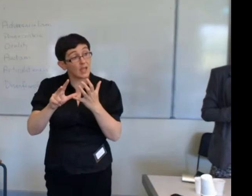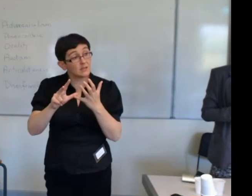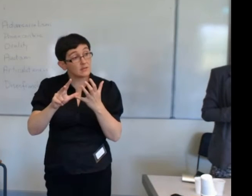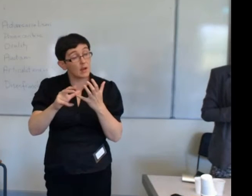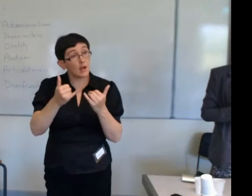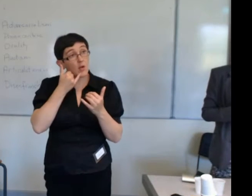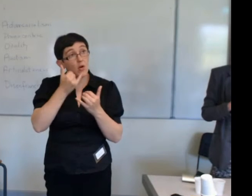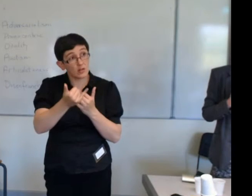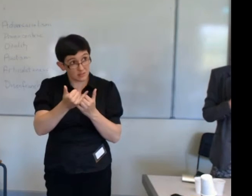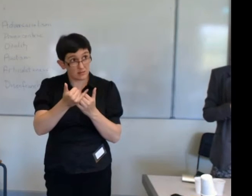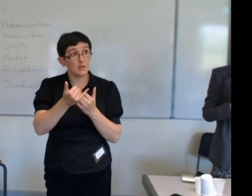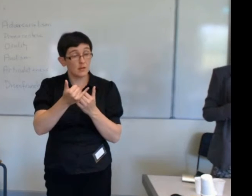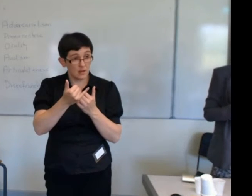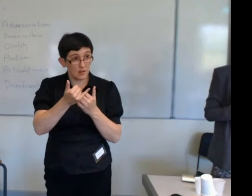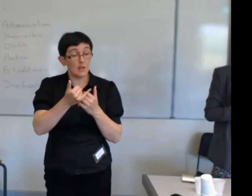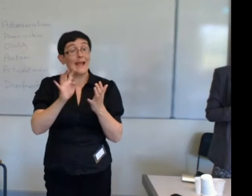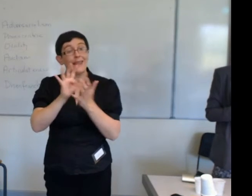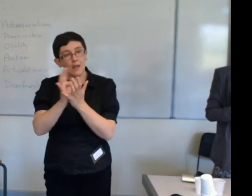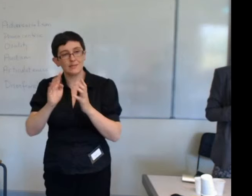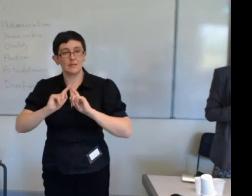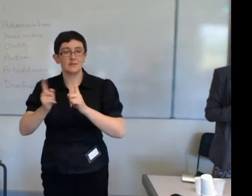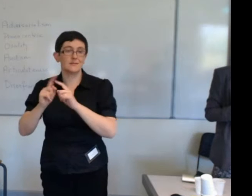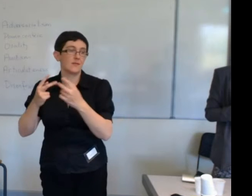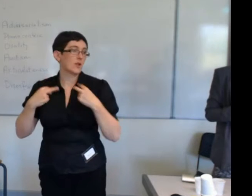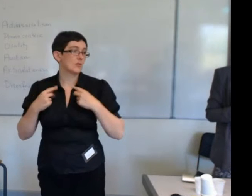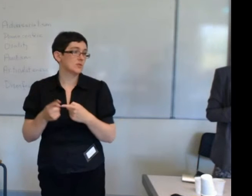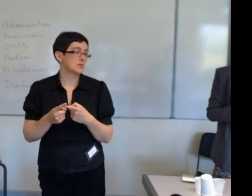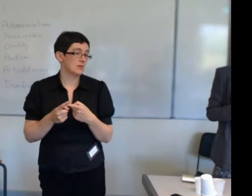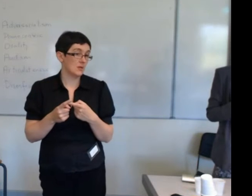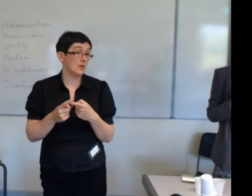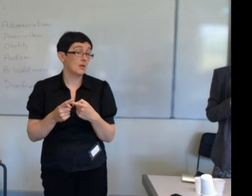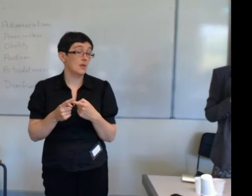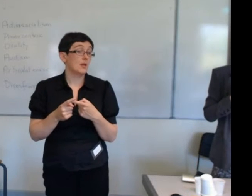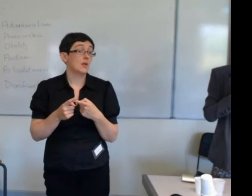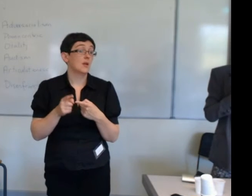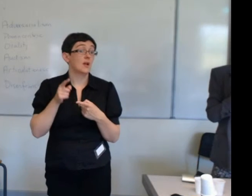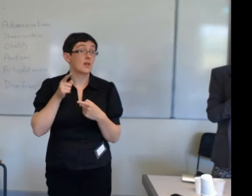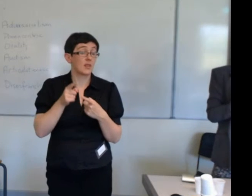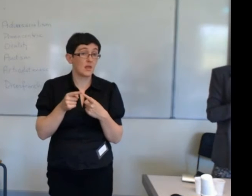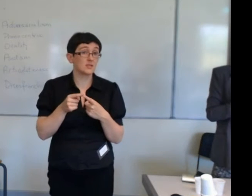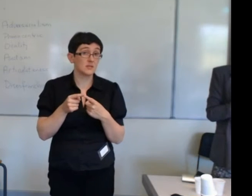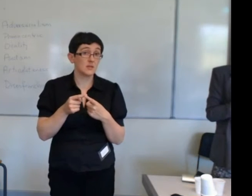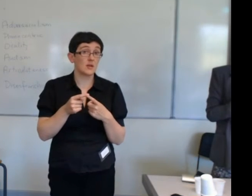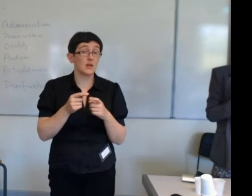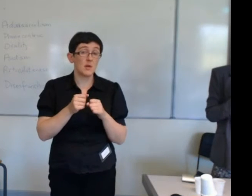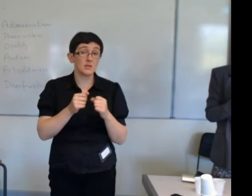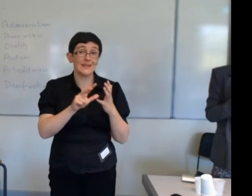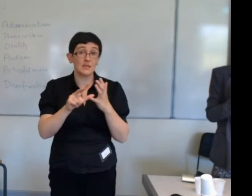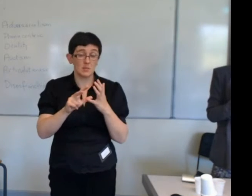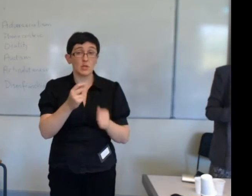calls in 19 different languages. And that was about two-thirds of those were, I'll